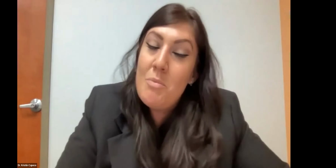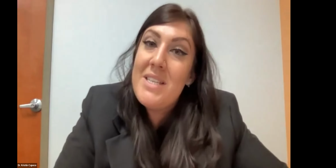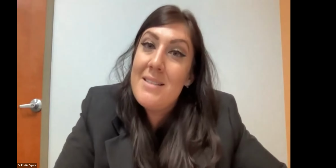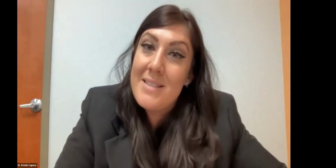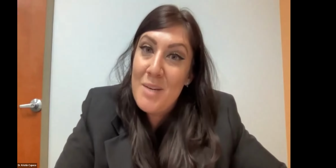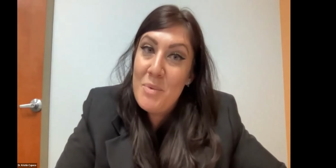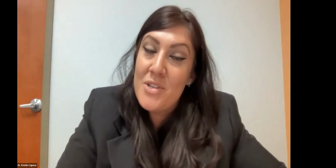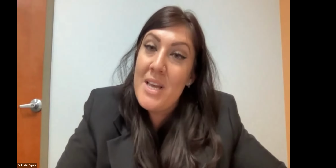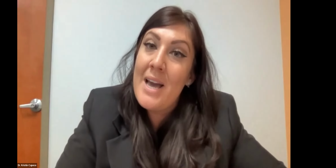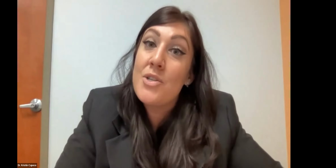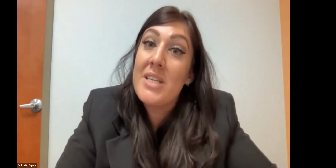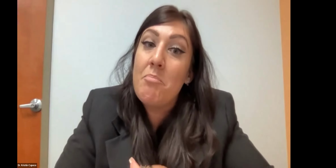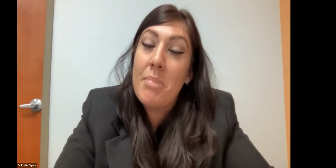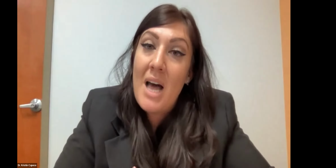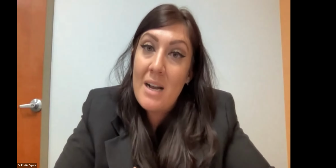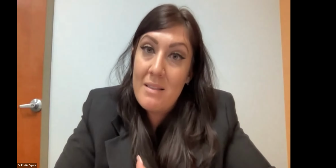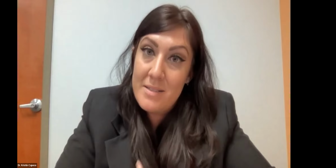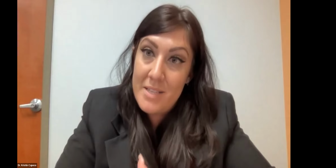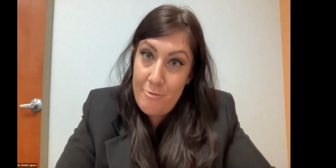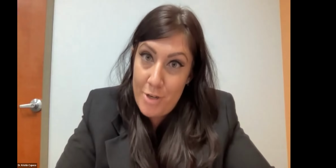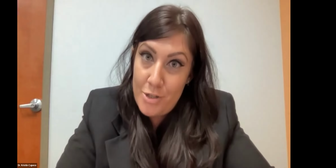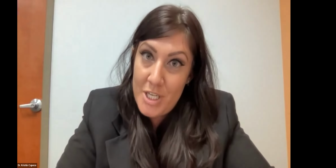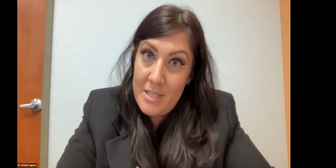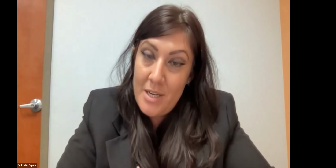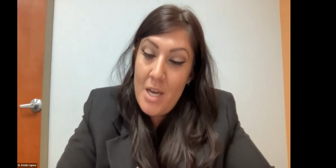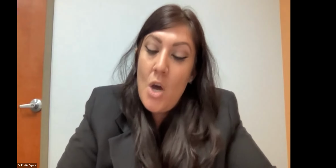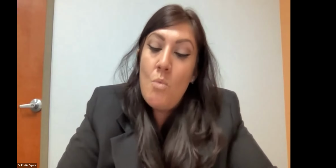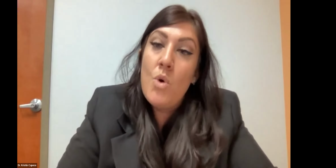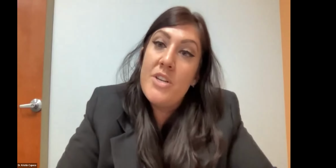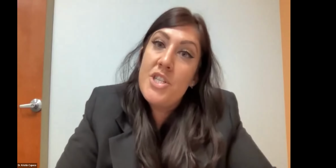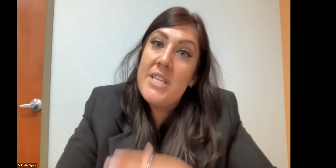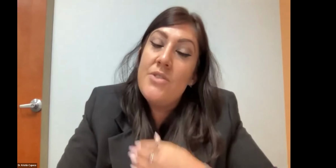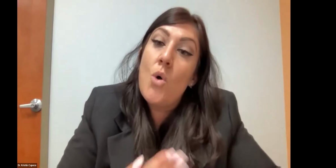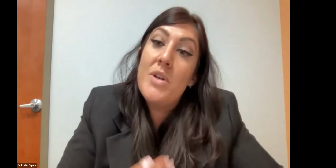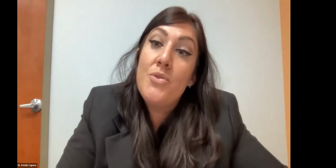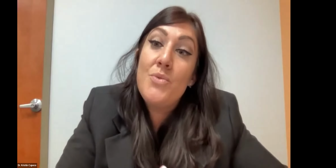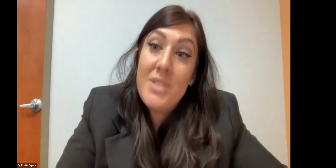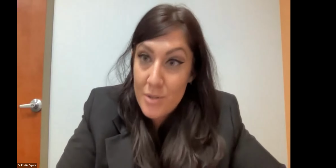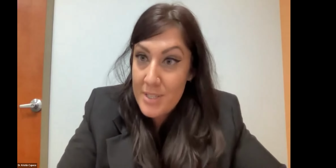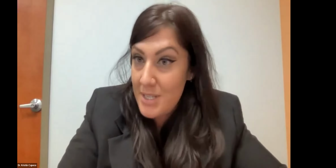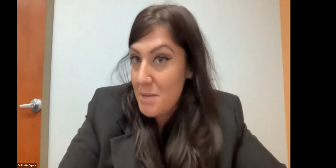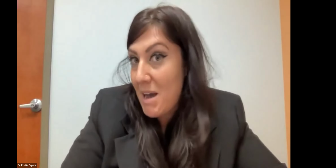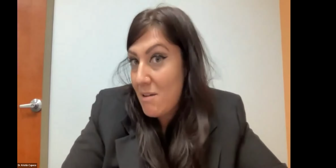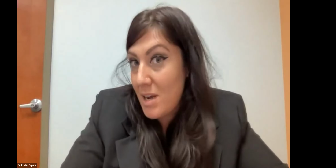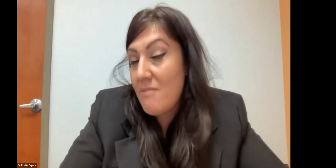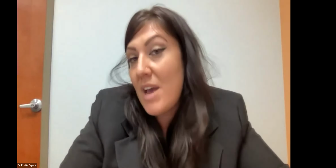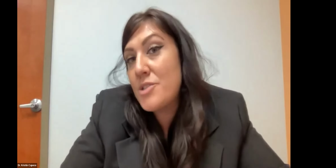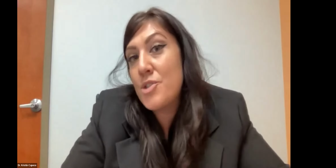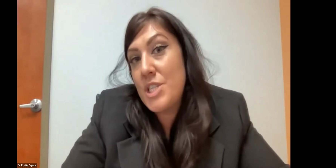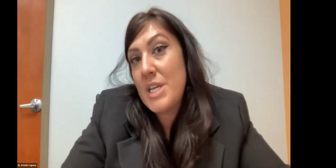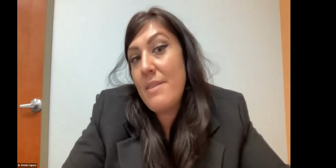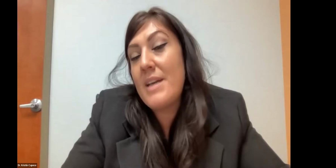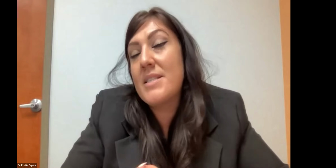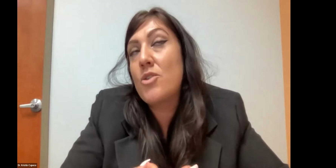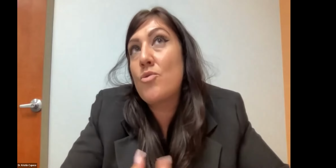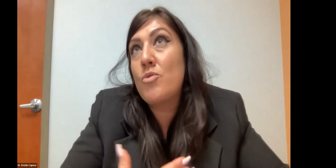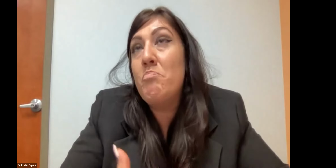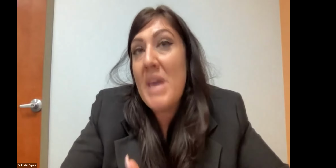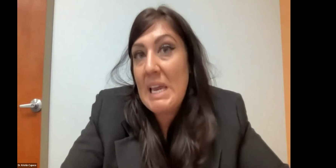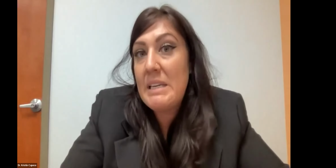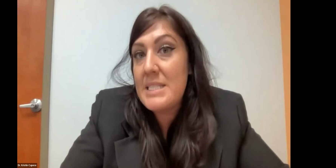The aromatase inhibitors actually block this conversion, which is going to decrease the amount of estrogen